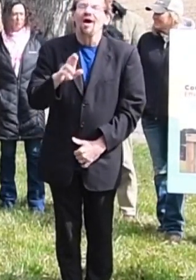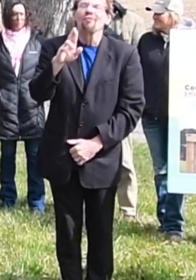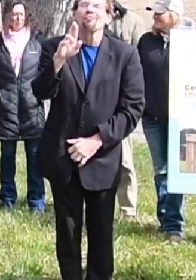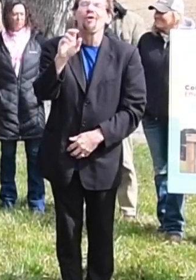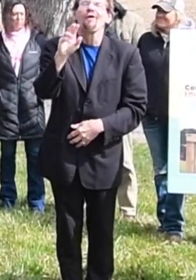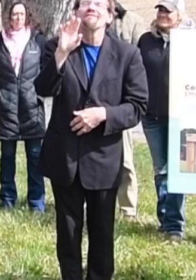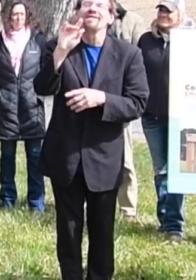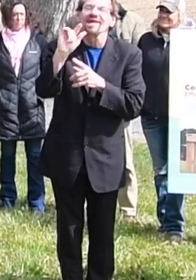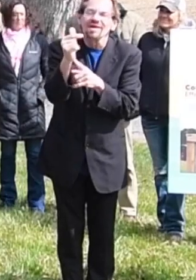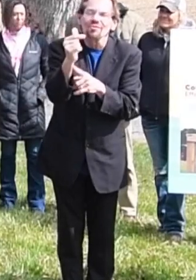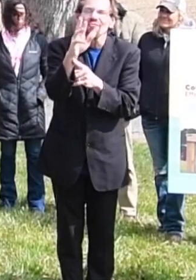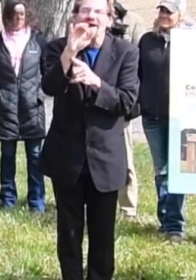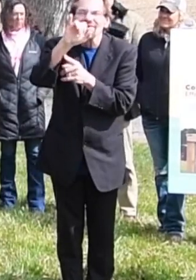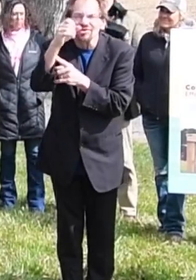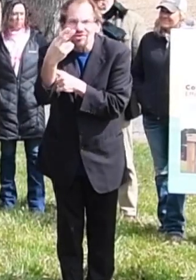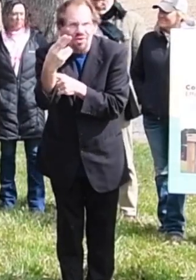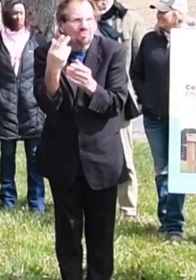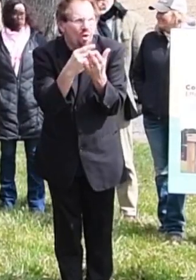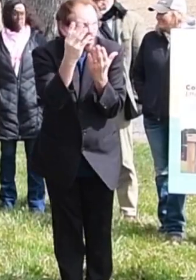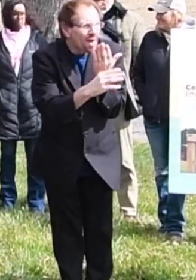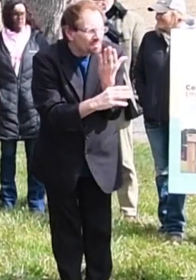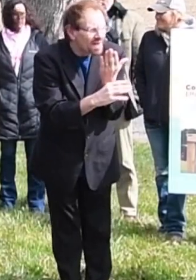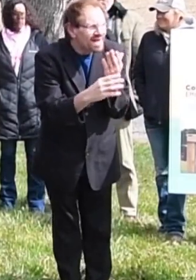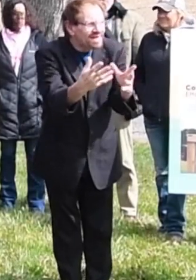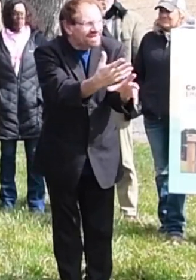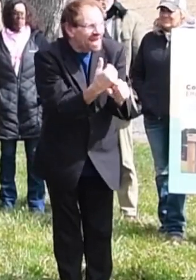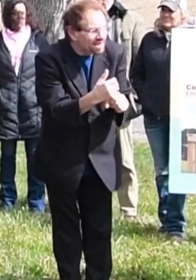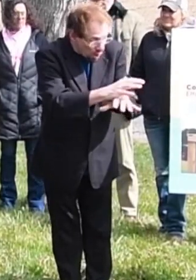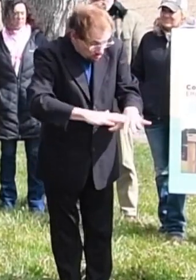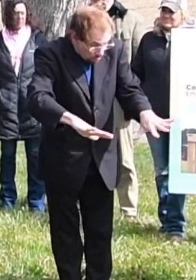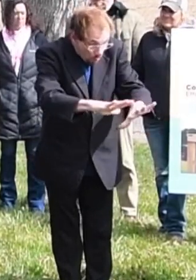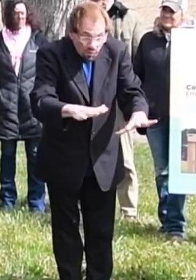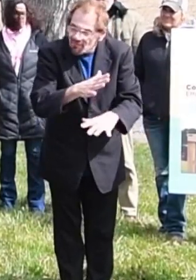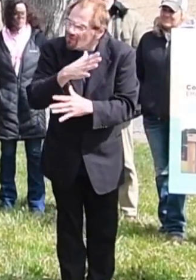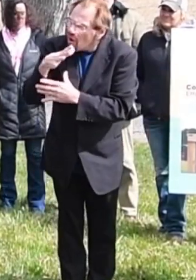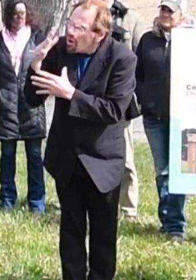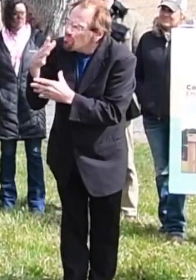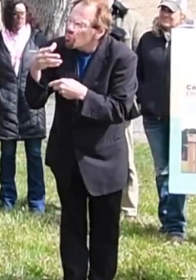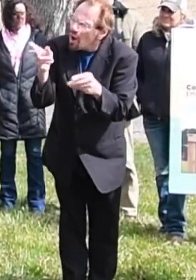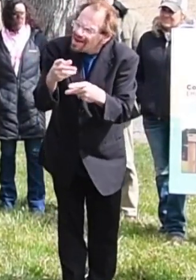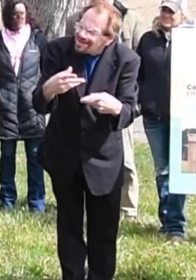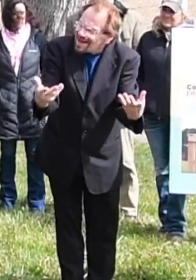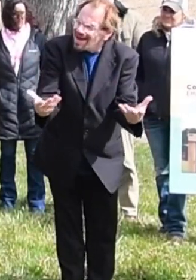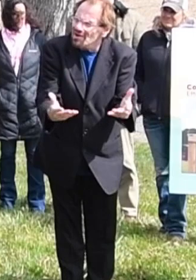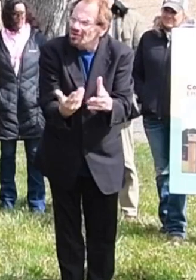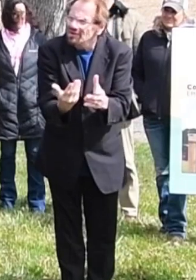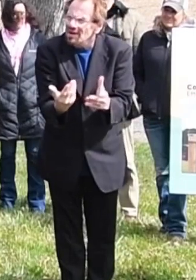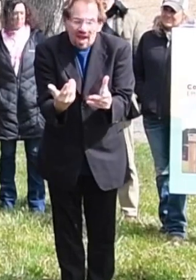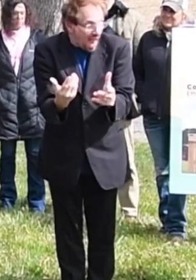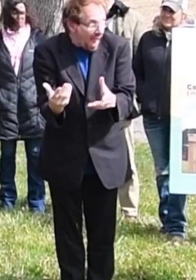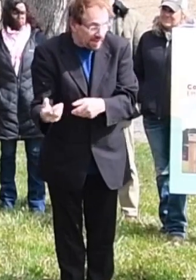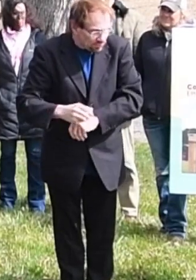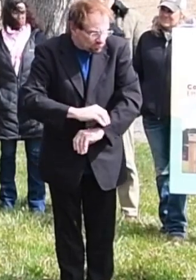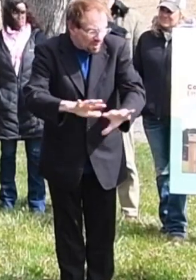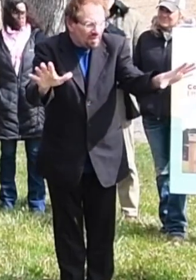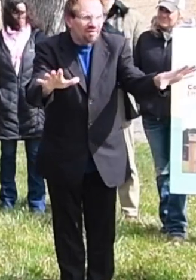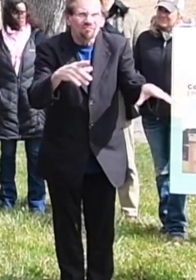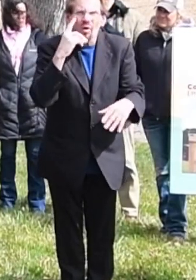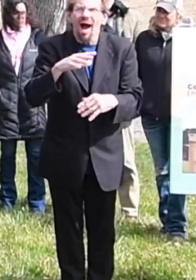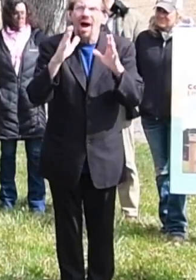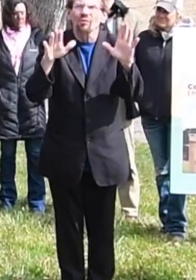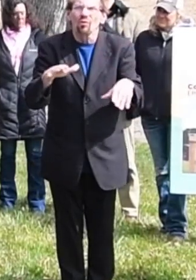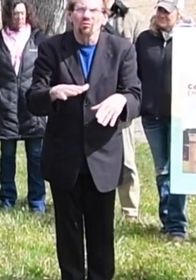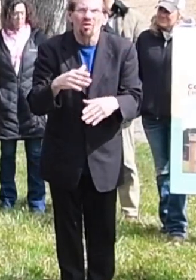local produce from farms here in the West and distributes it to households across our great county. Our We